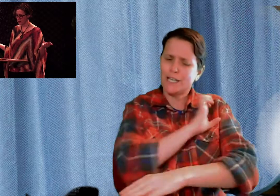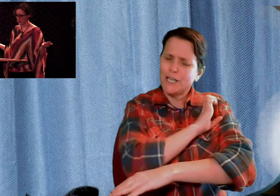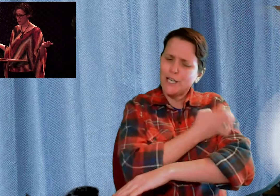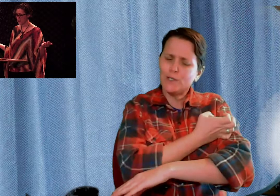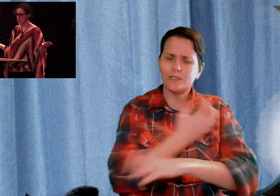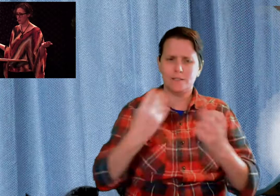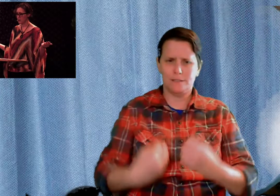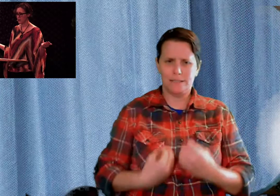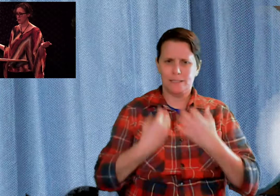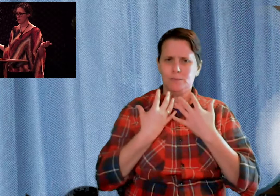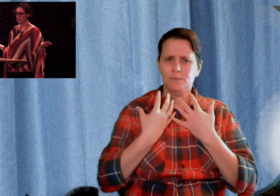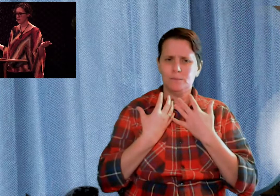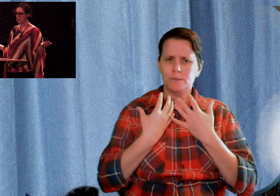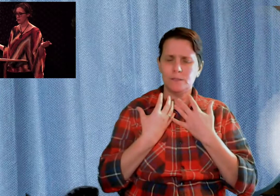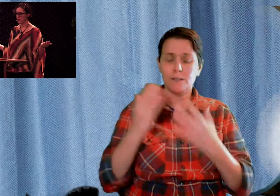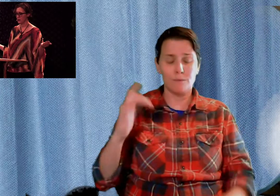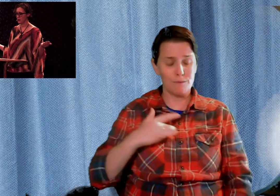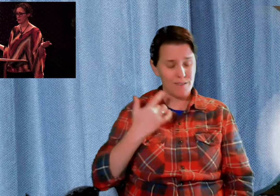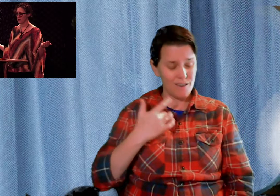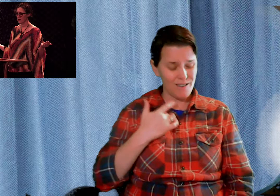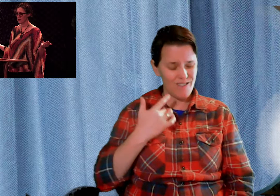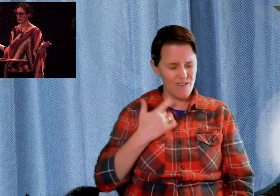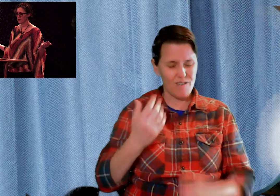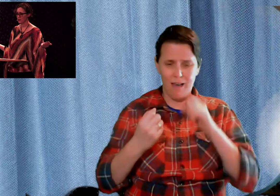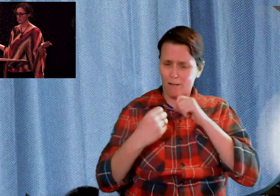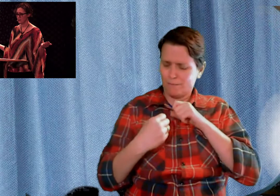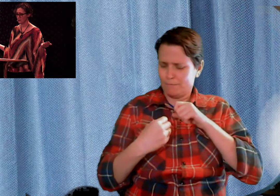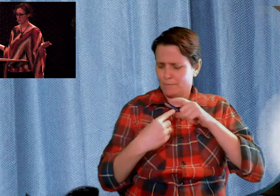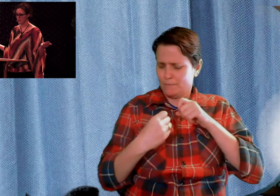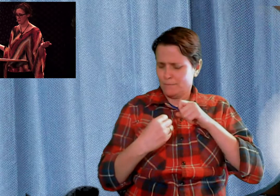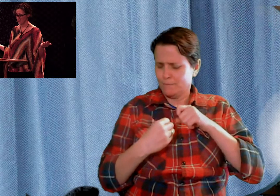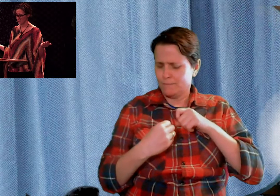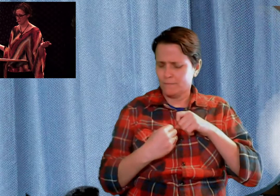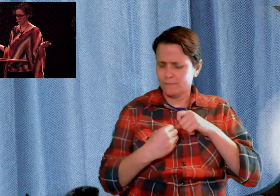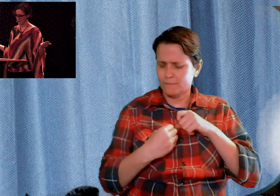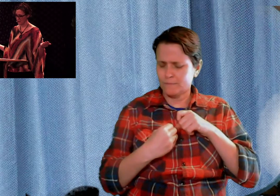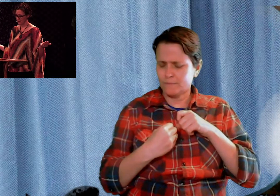Can you feel an impulse deep within your heart?